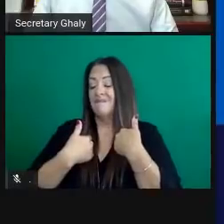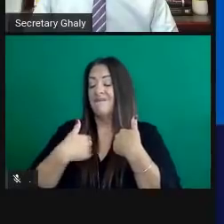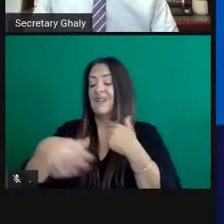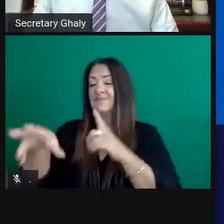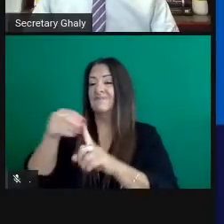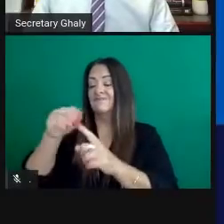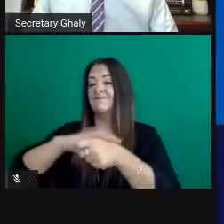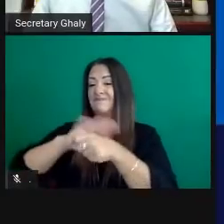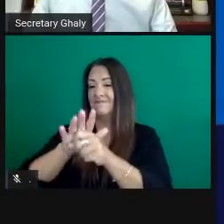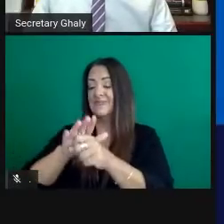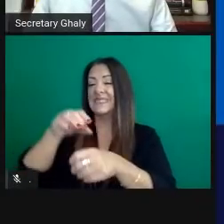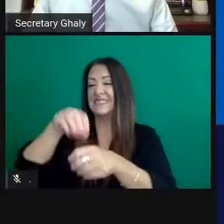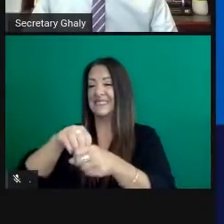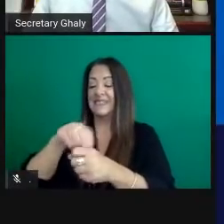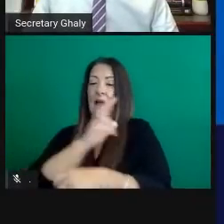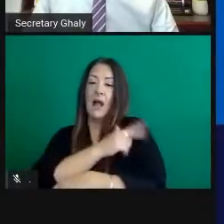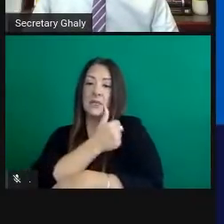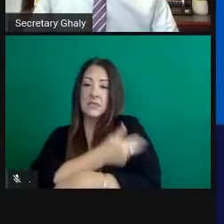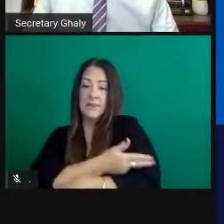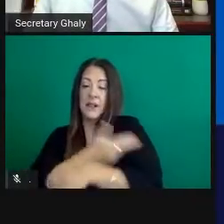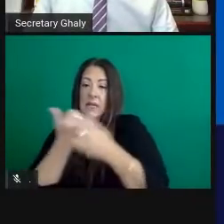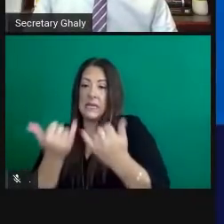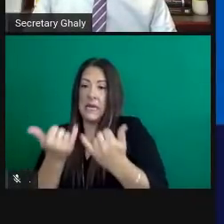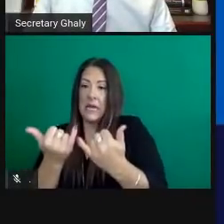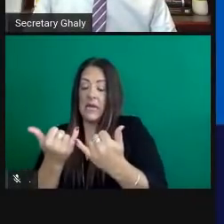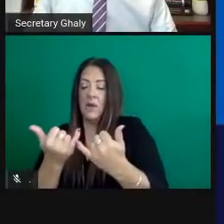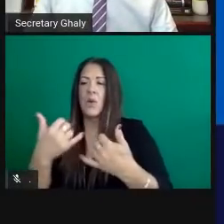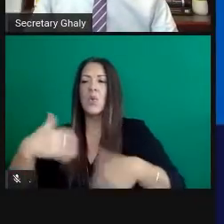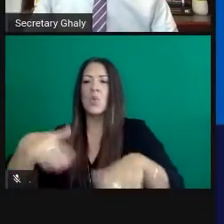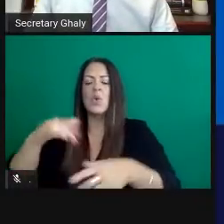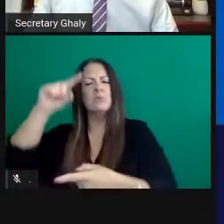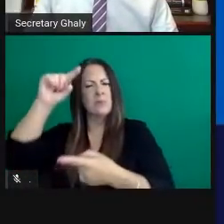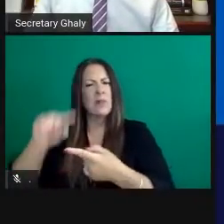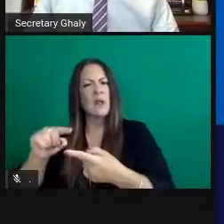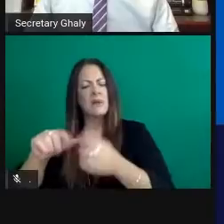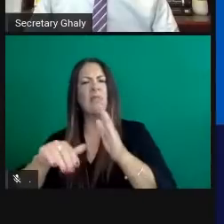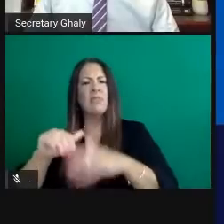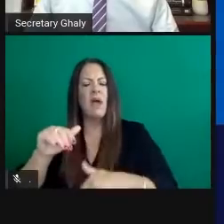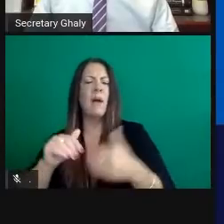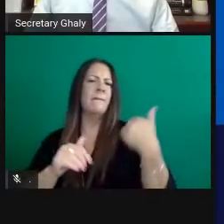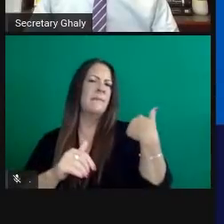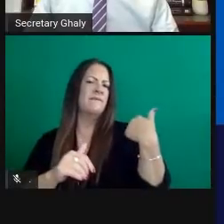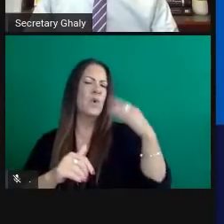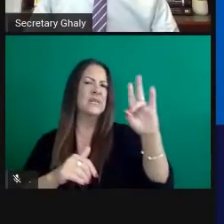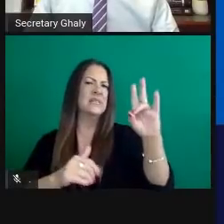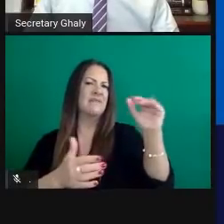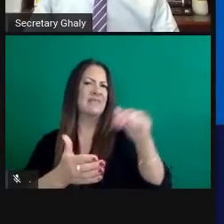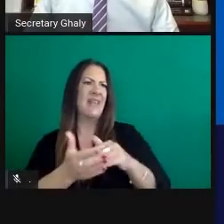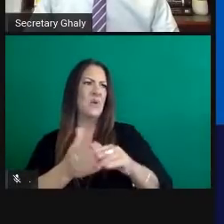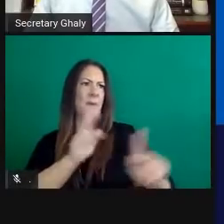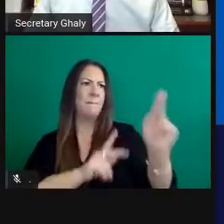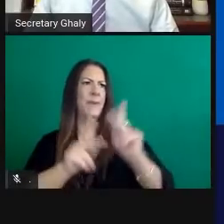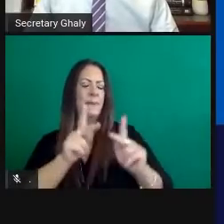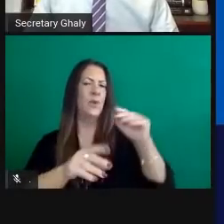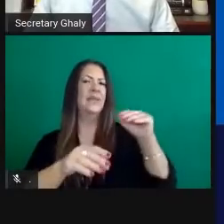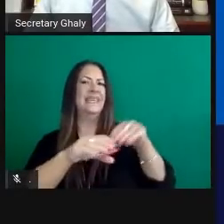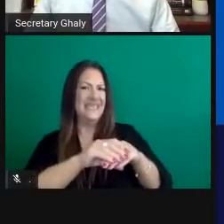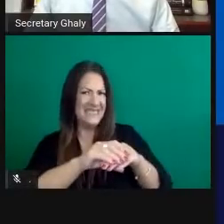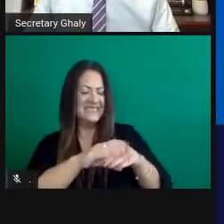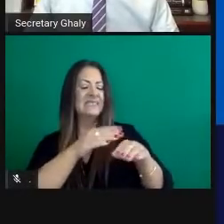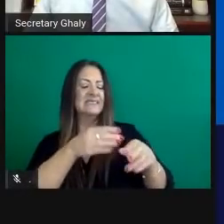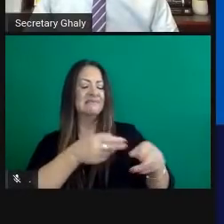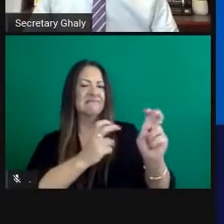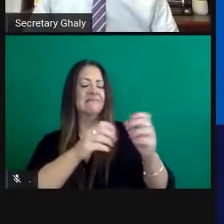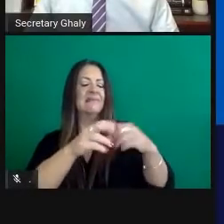across the state. That's significantly reduced from our peak of over 7,000 patients in hospitals